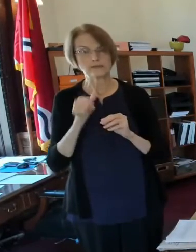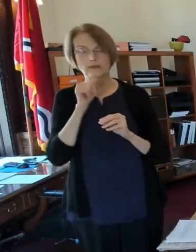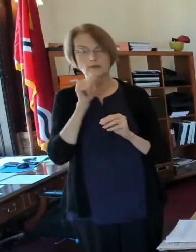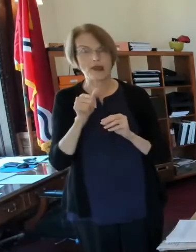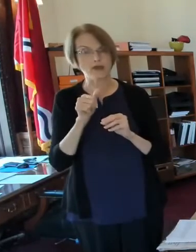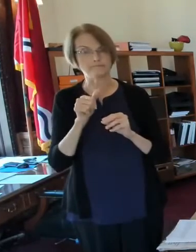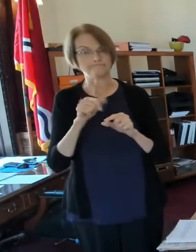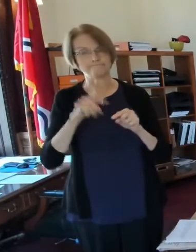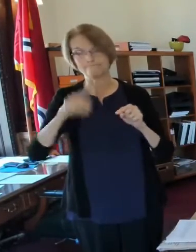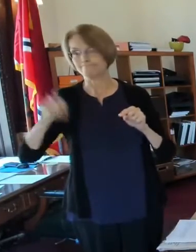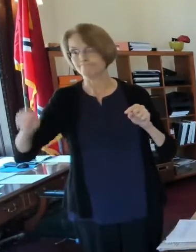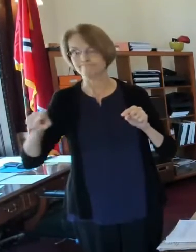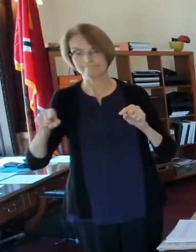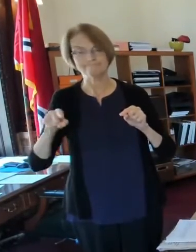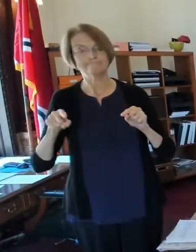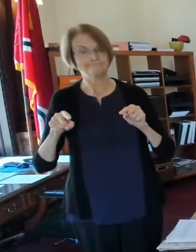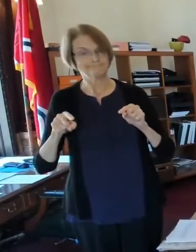much.